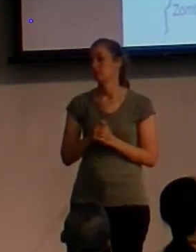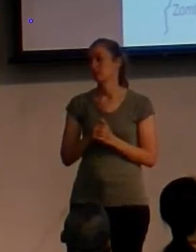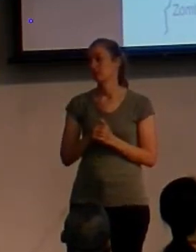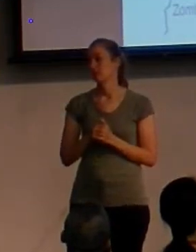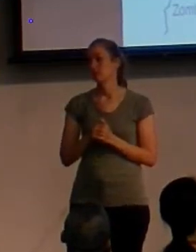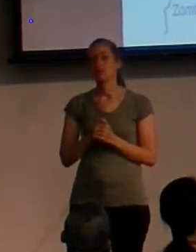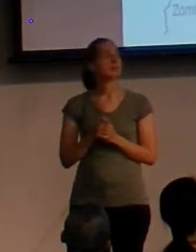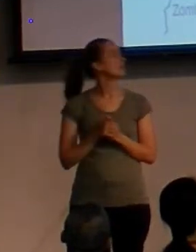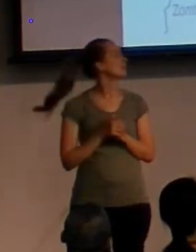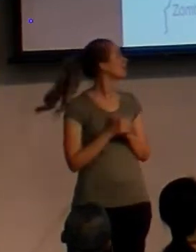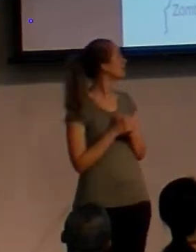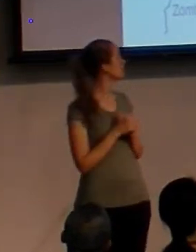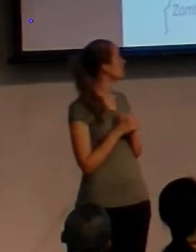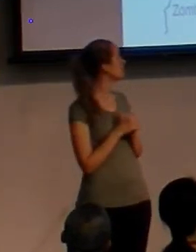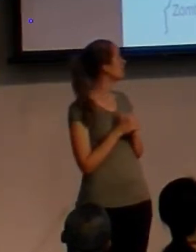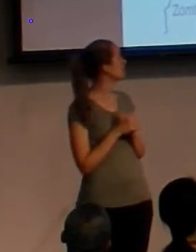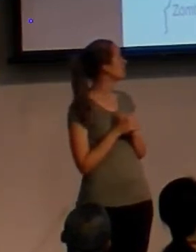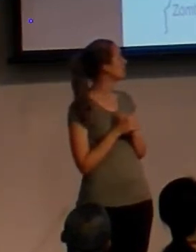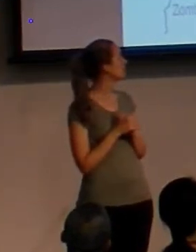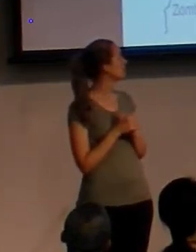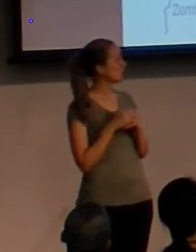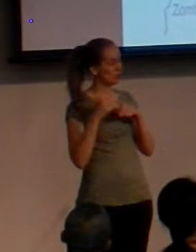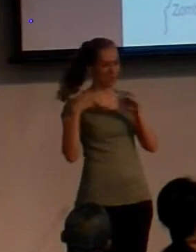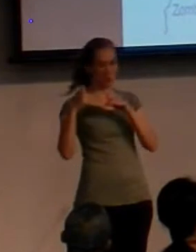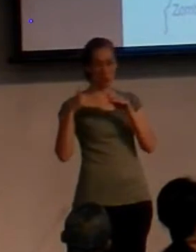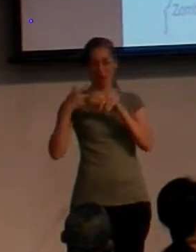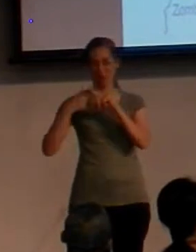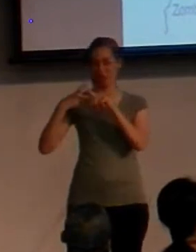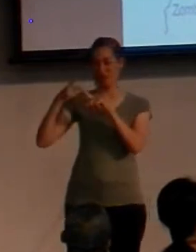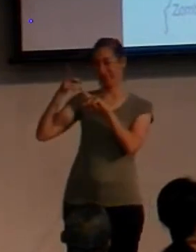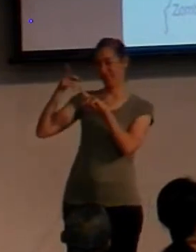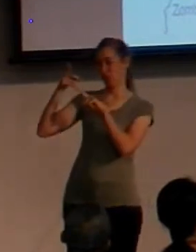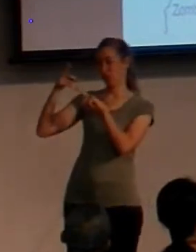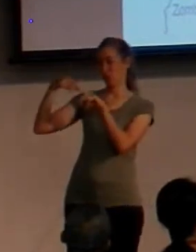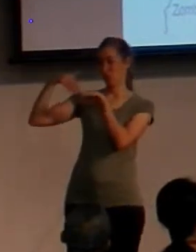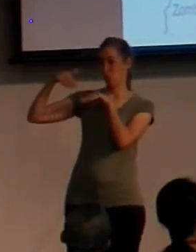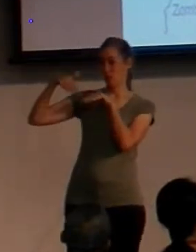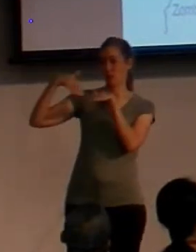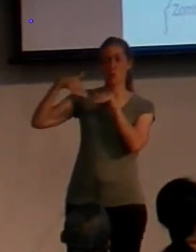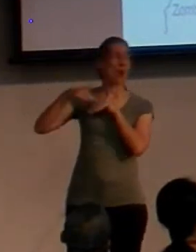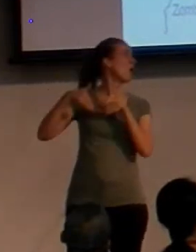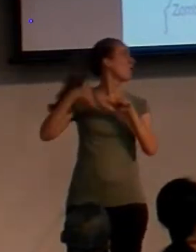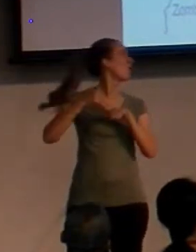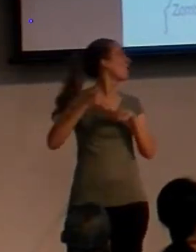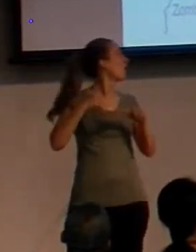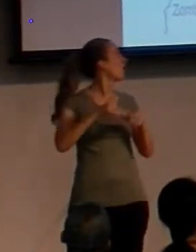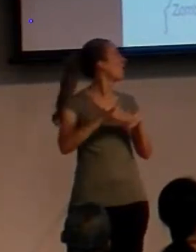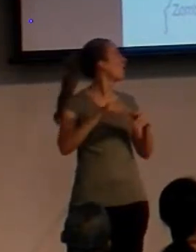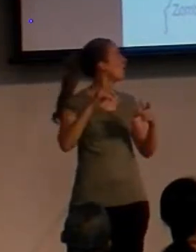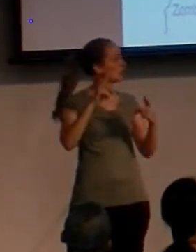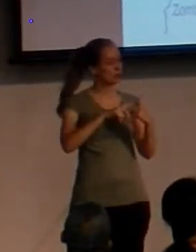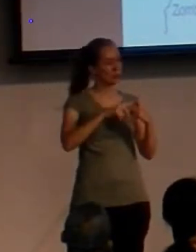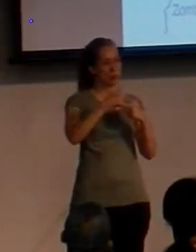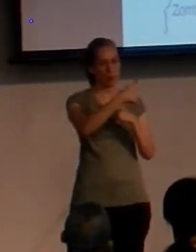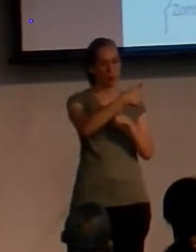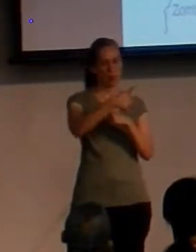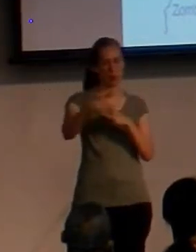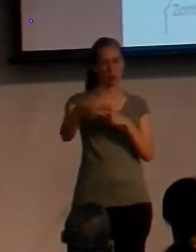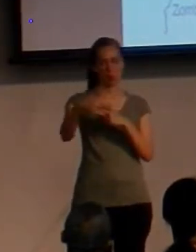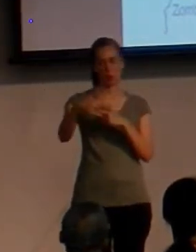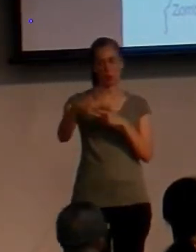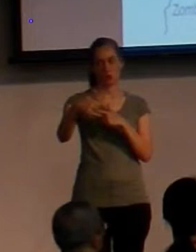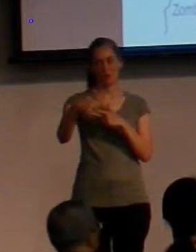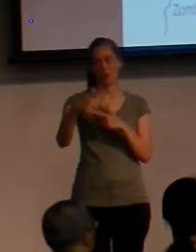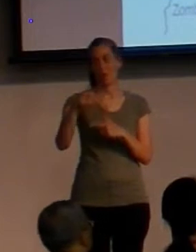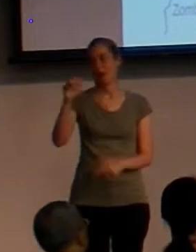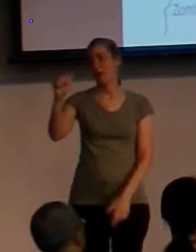here, Hollaback. So they walked from right about here all the way to the border, which is